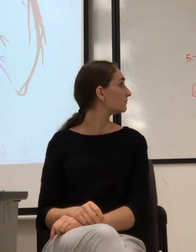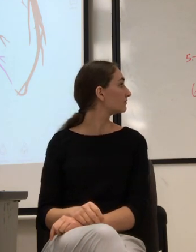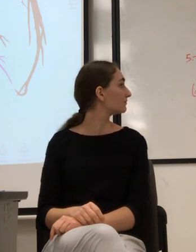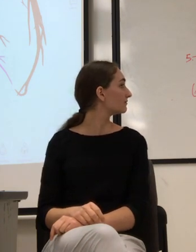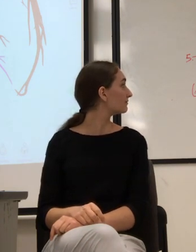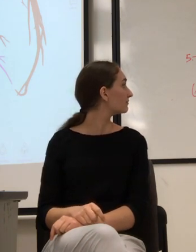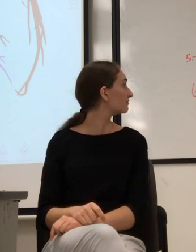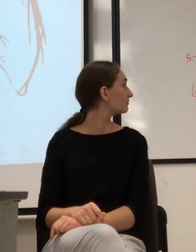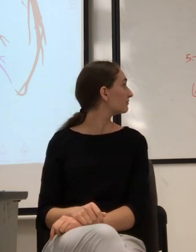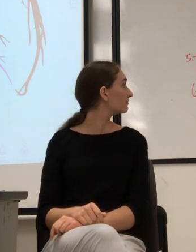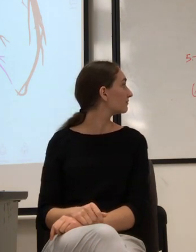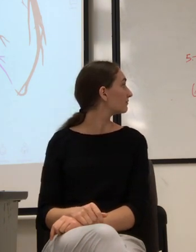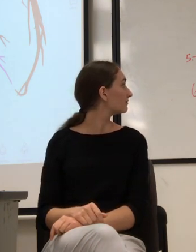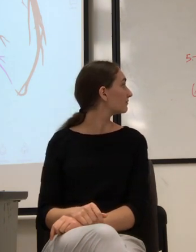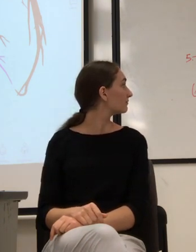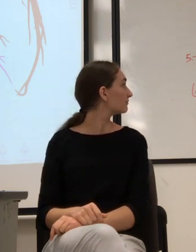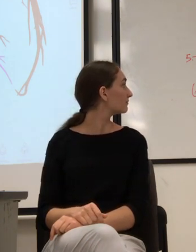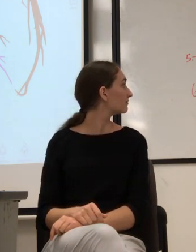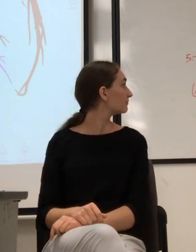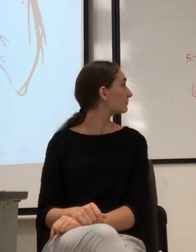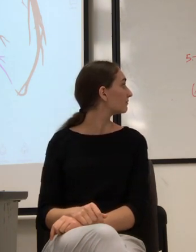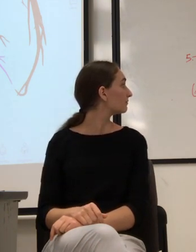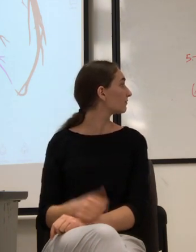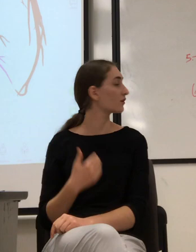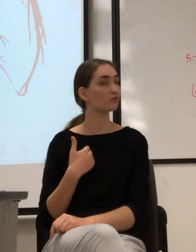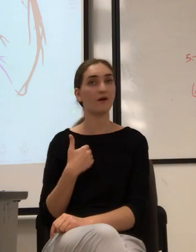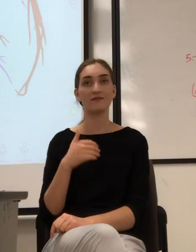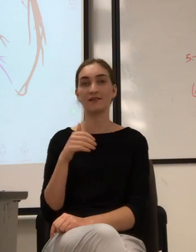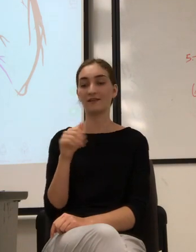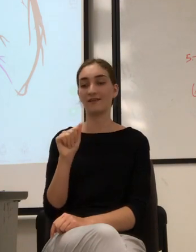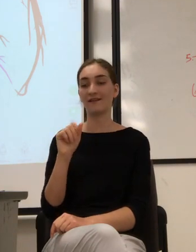you have an anterior and a posterior